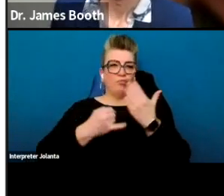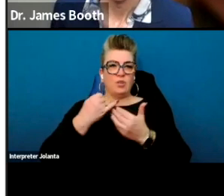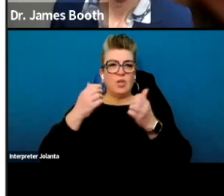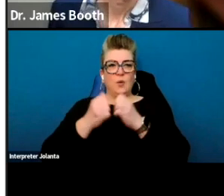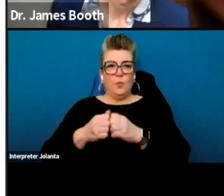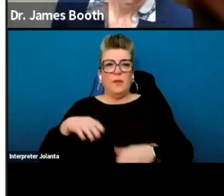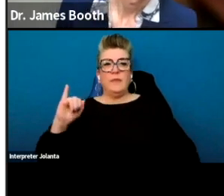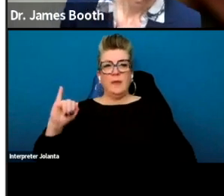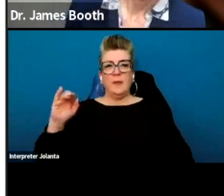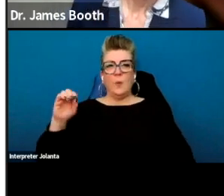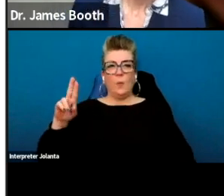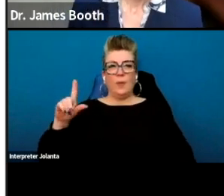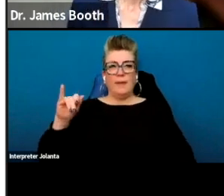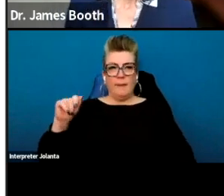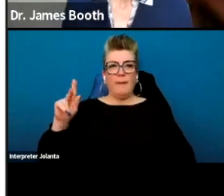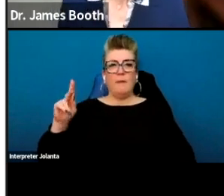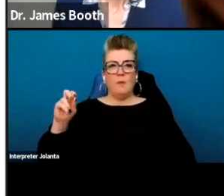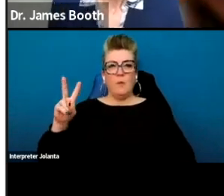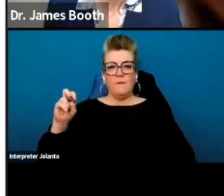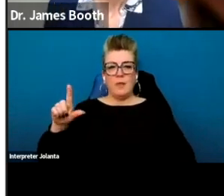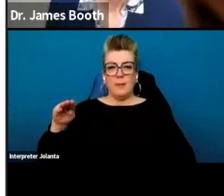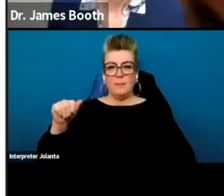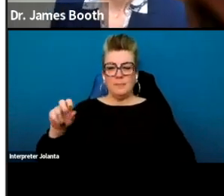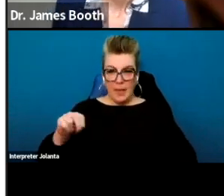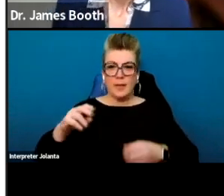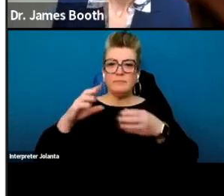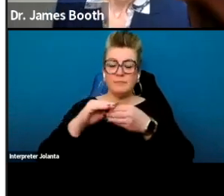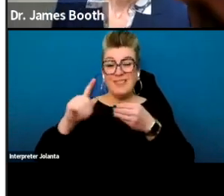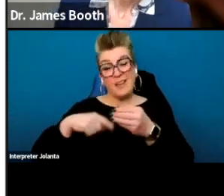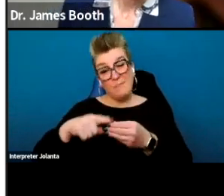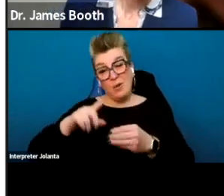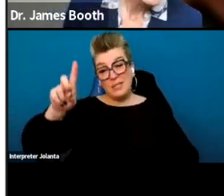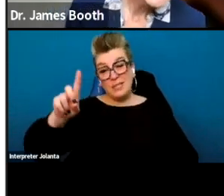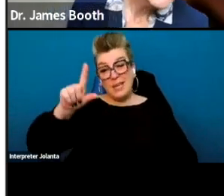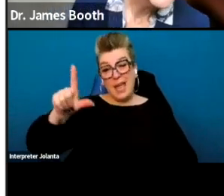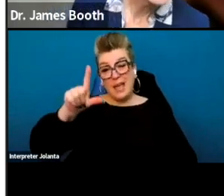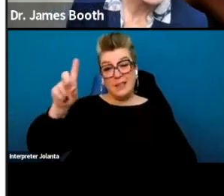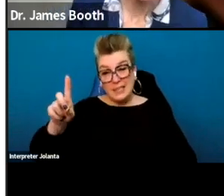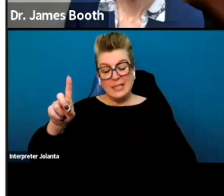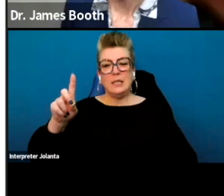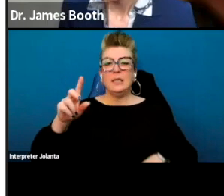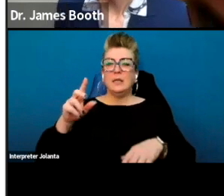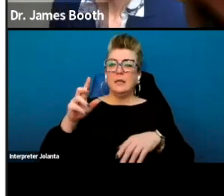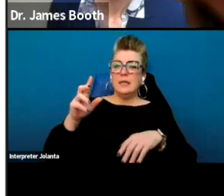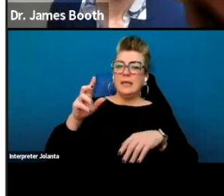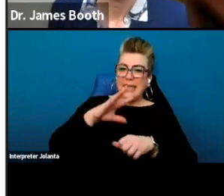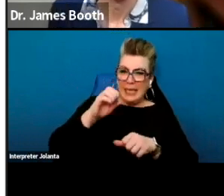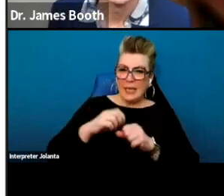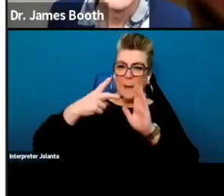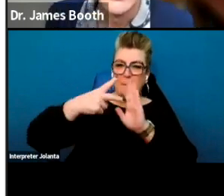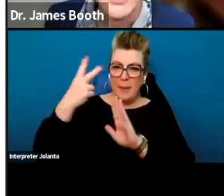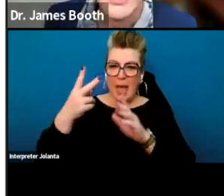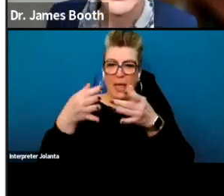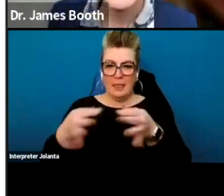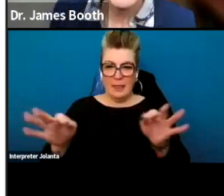which looks at neural bases of developmental language disorder in bilingual kids. In this case, it's Spanish